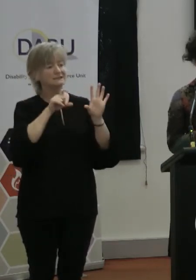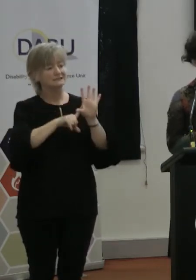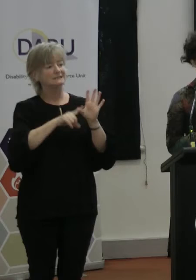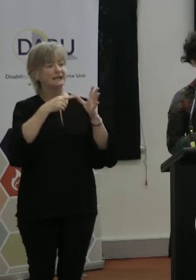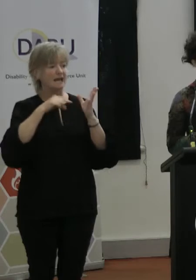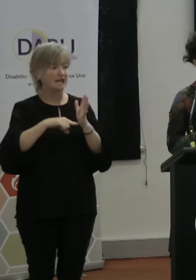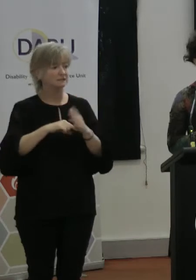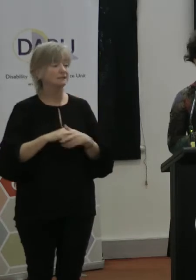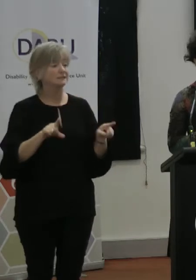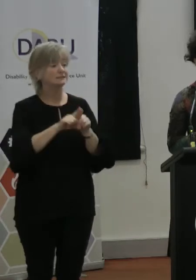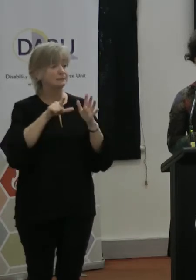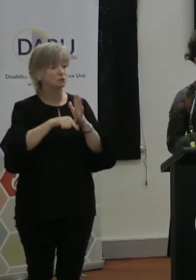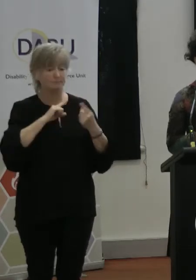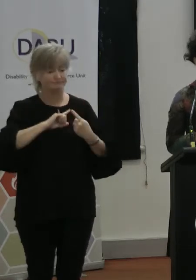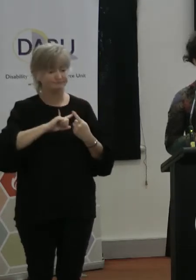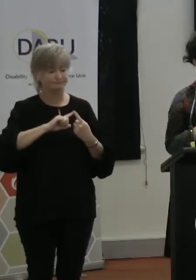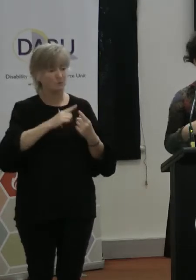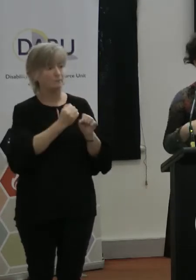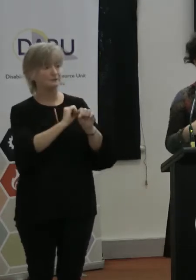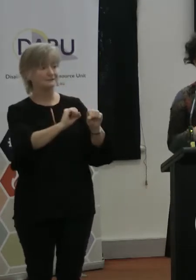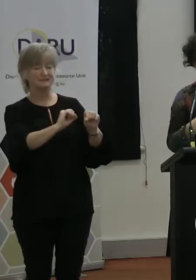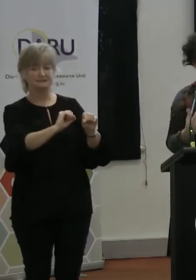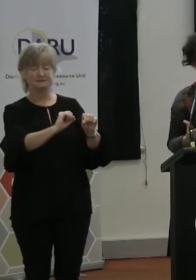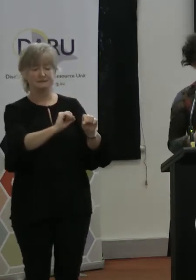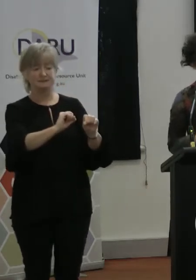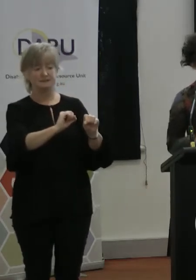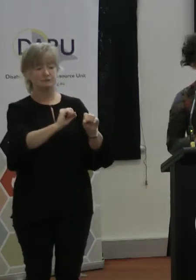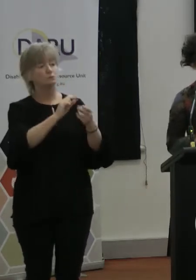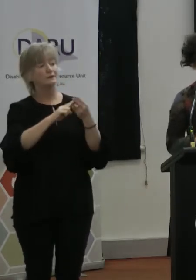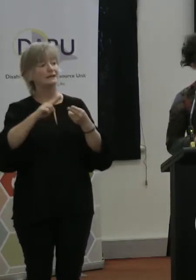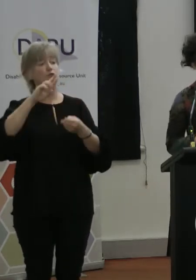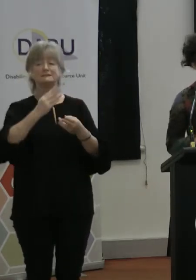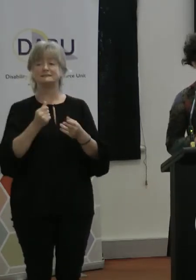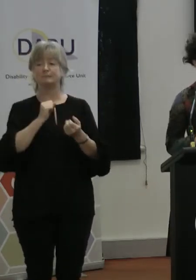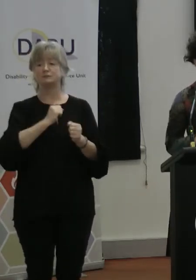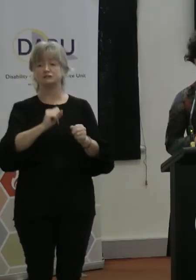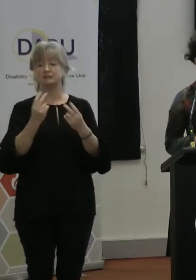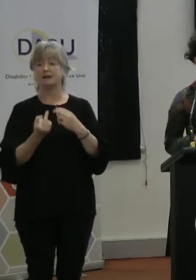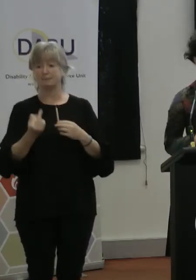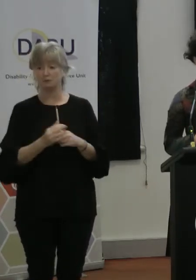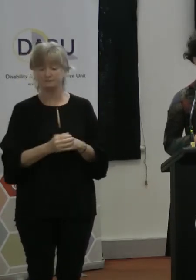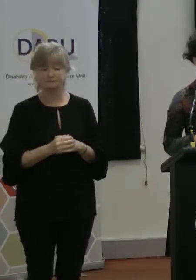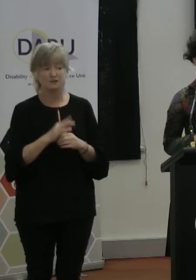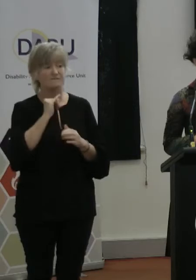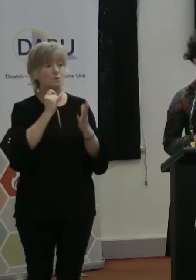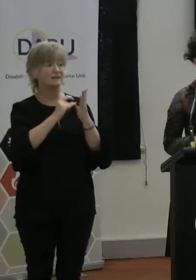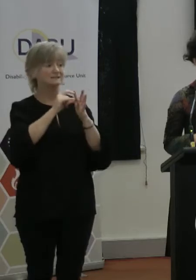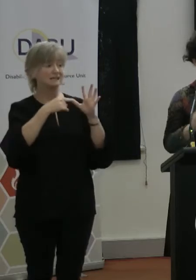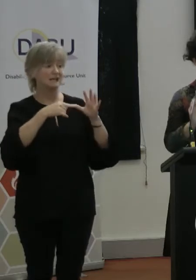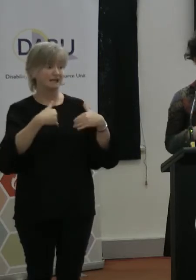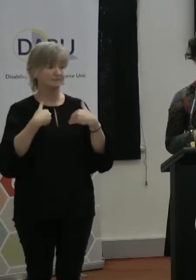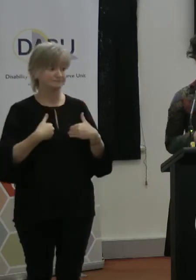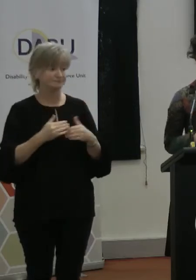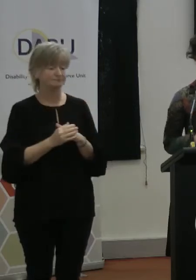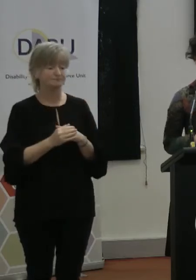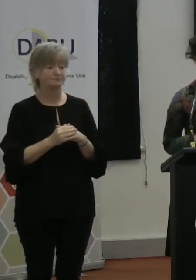So while it continues some of the protections from the Disability Act, it also increases some of the protections available to SDA residents,